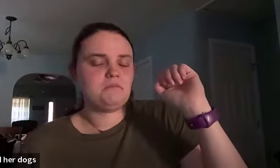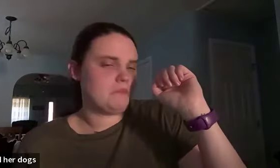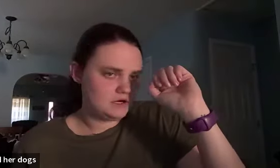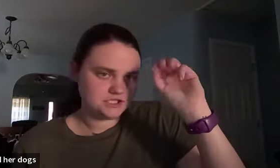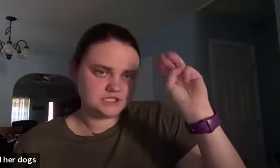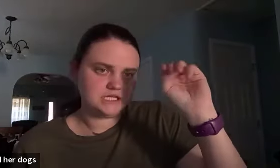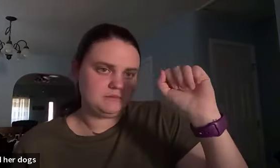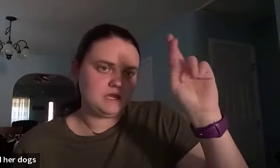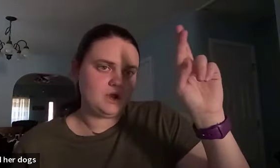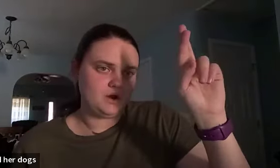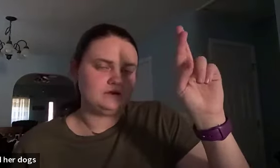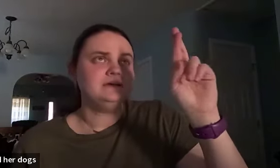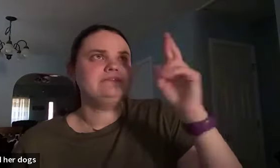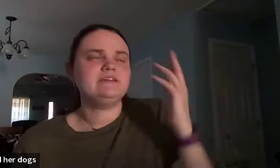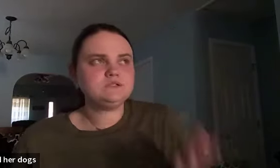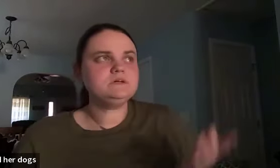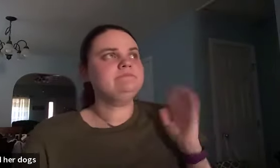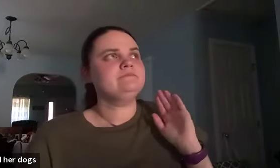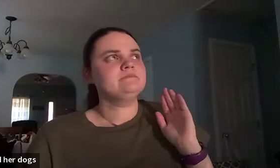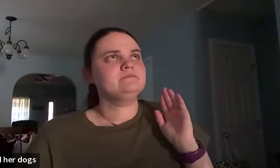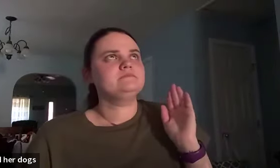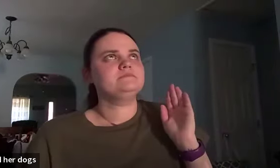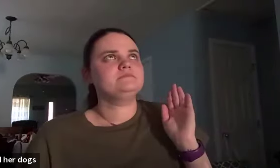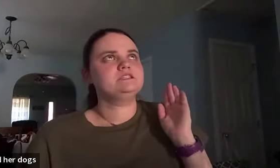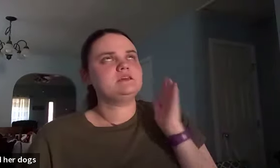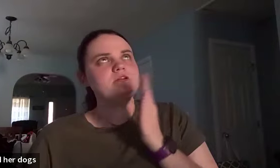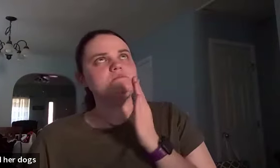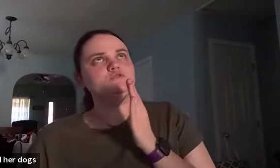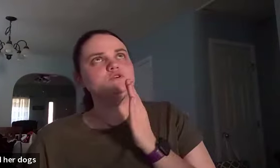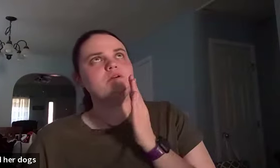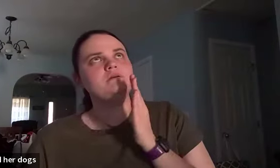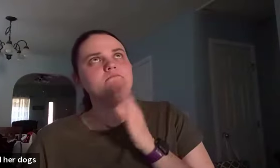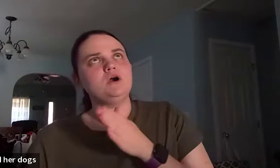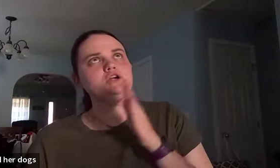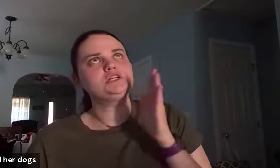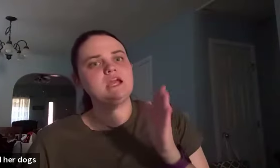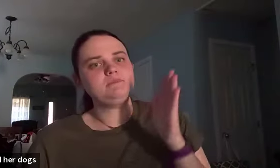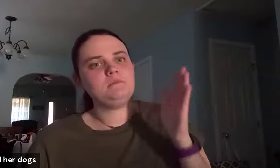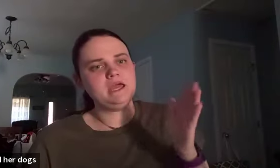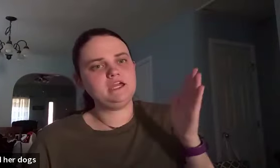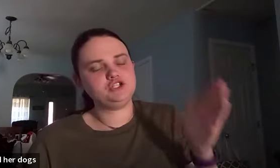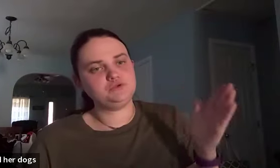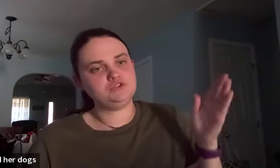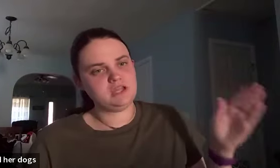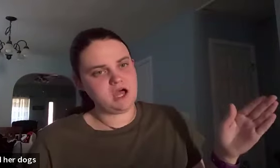Then March, MAR. This one, sometimes for March, April, May, June,